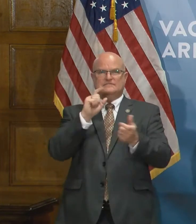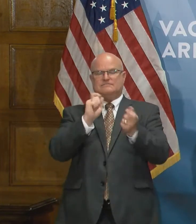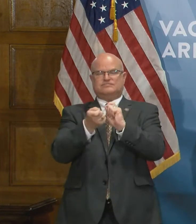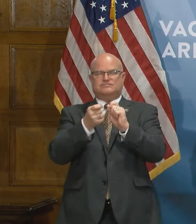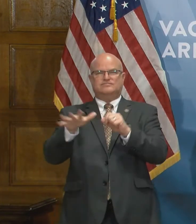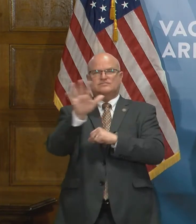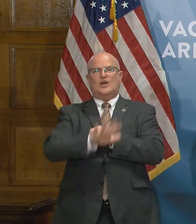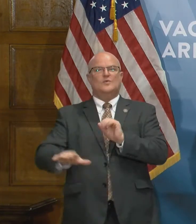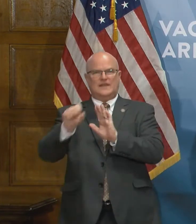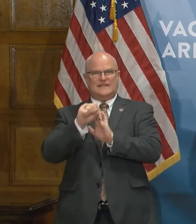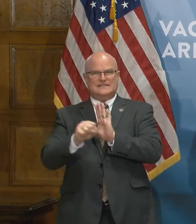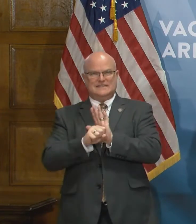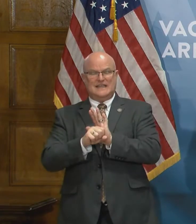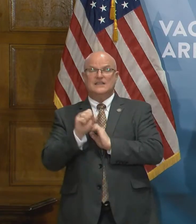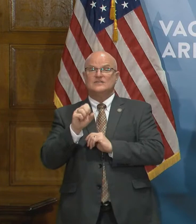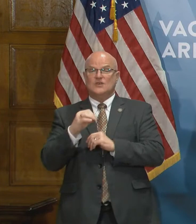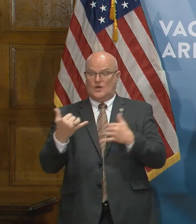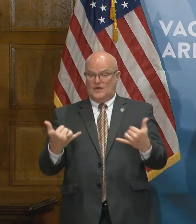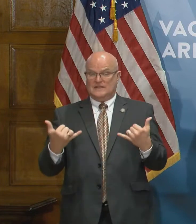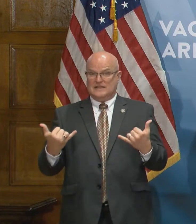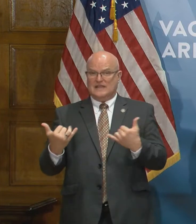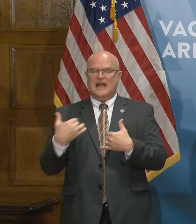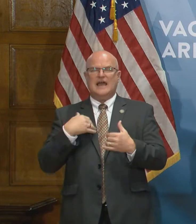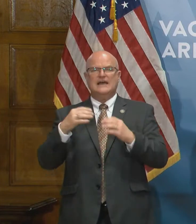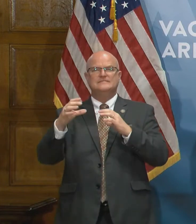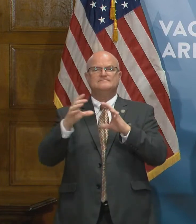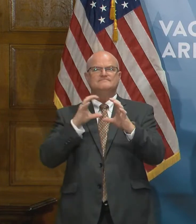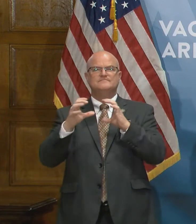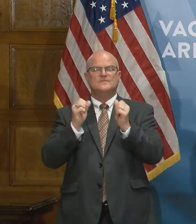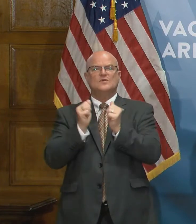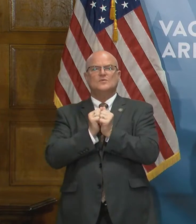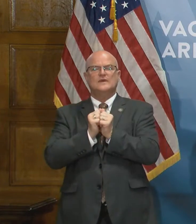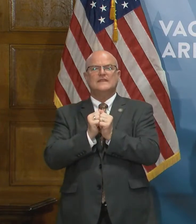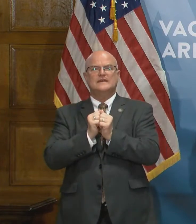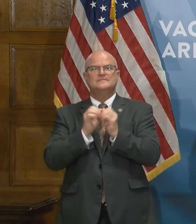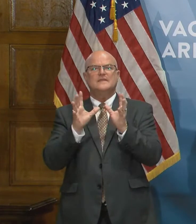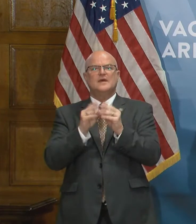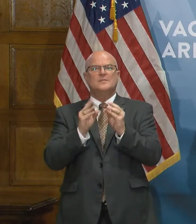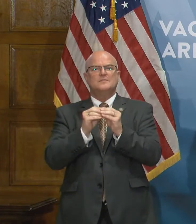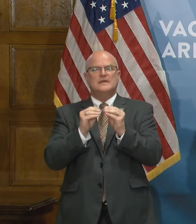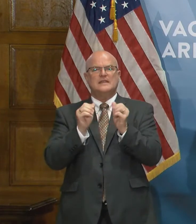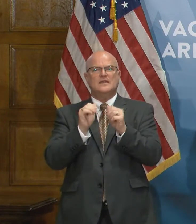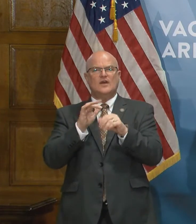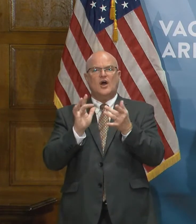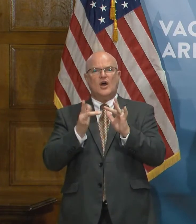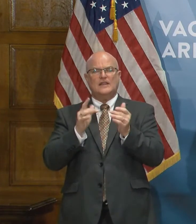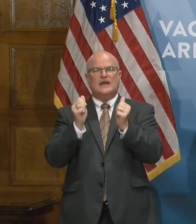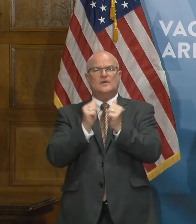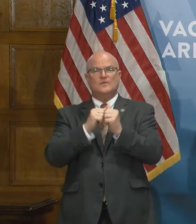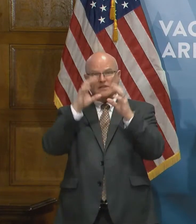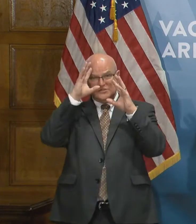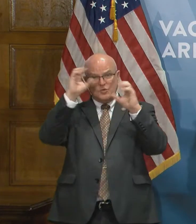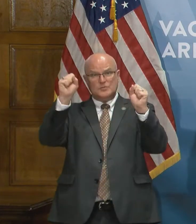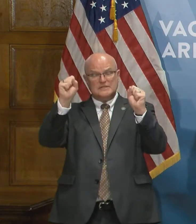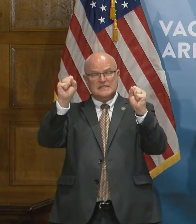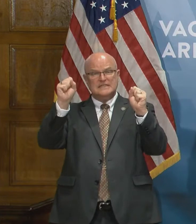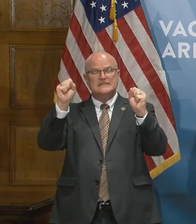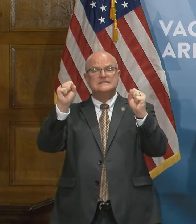across the state. And so this morning I had a communication with, and a meeting online with